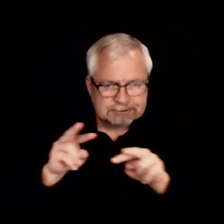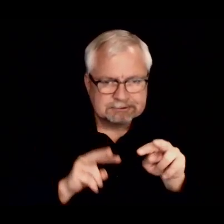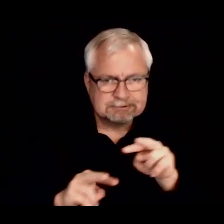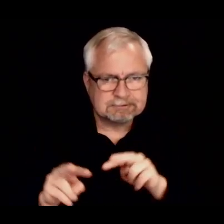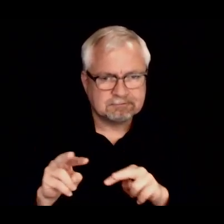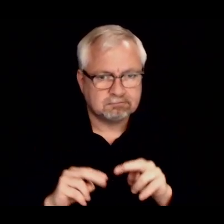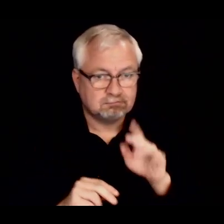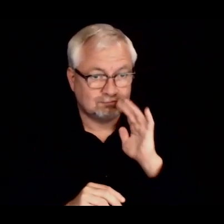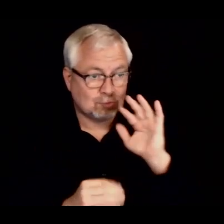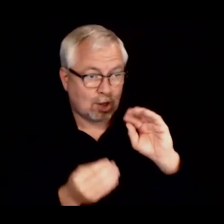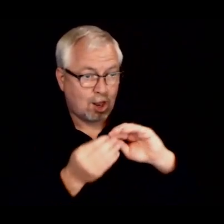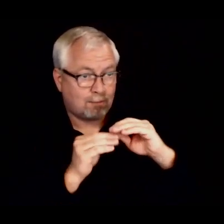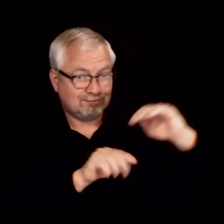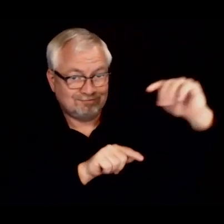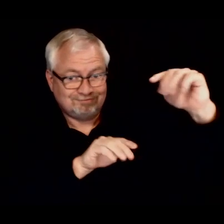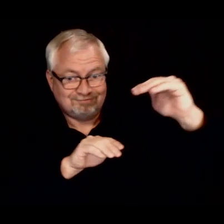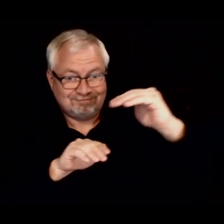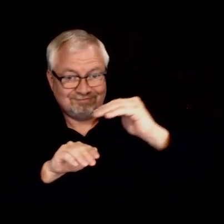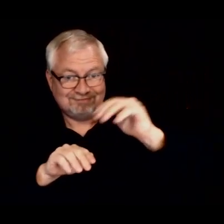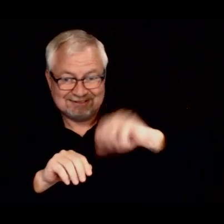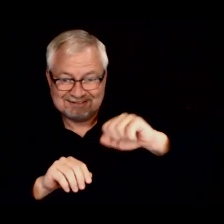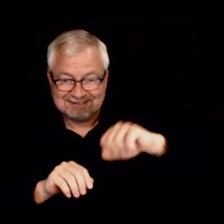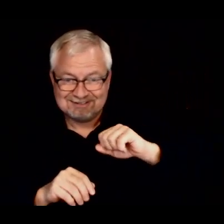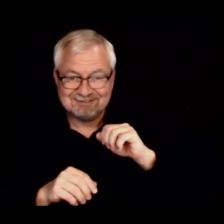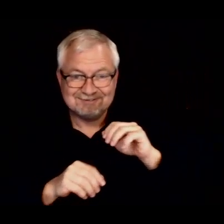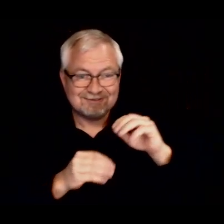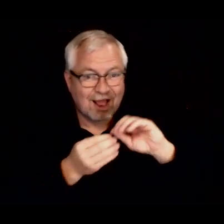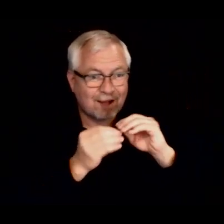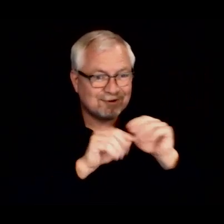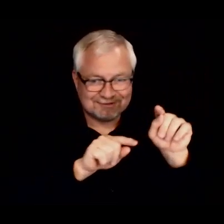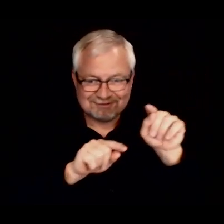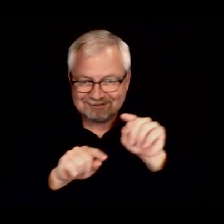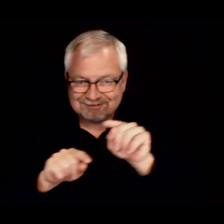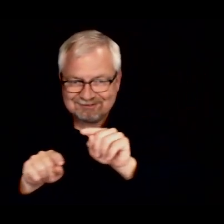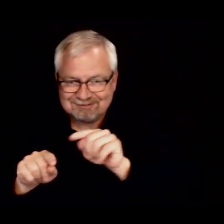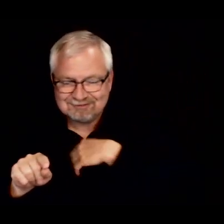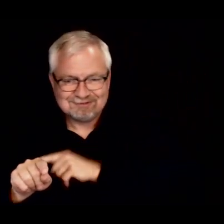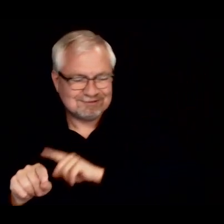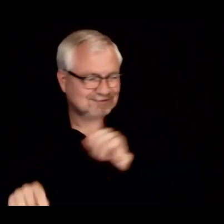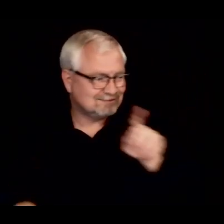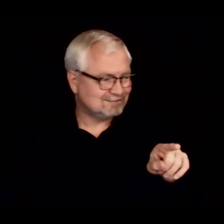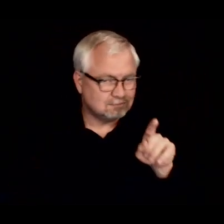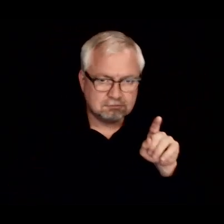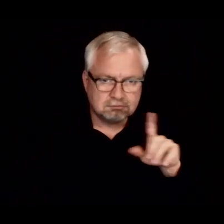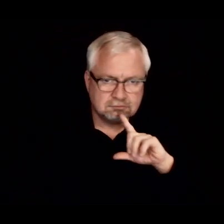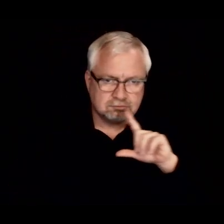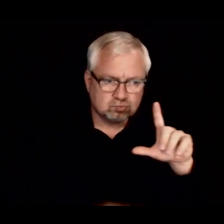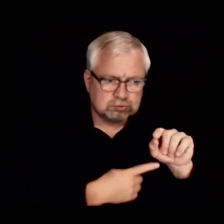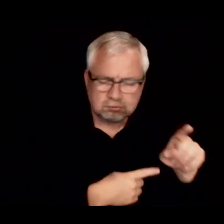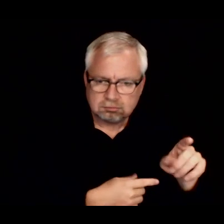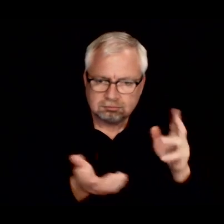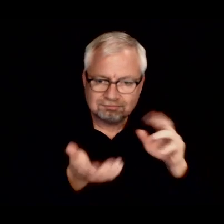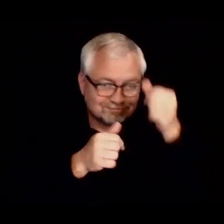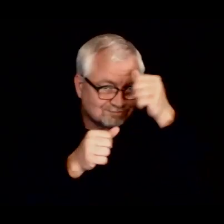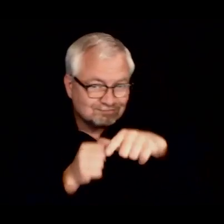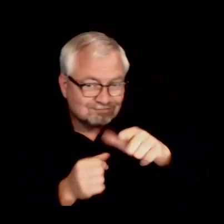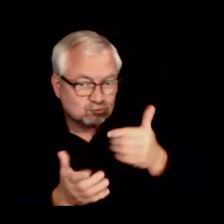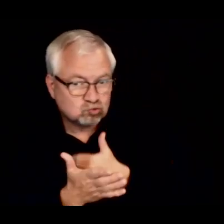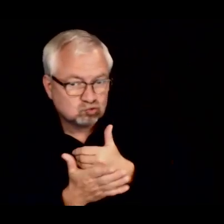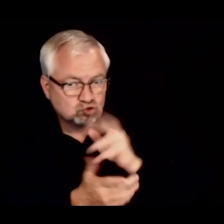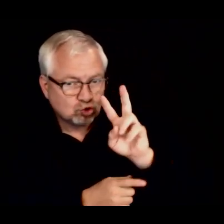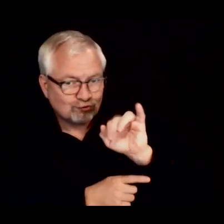token, we're still monitoring things. This is a new virus, and so we're continuing to be cautious in how we're